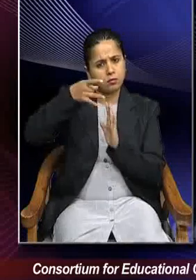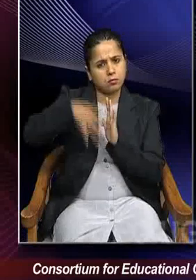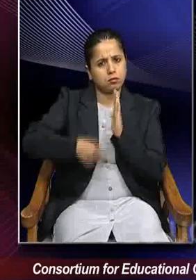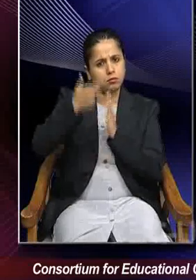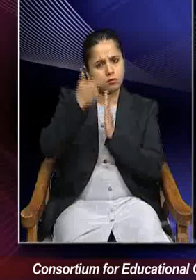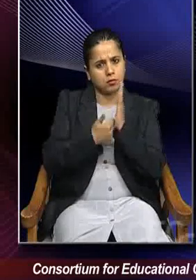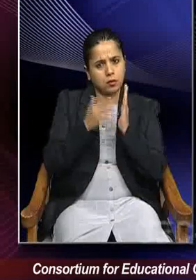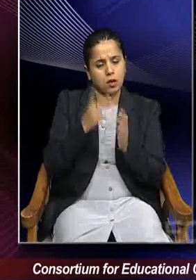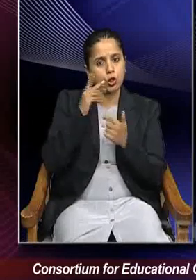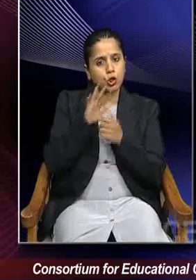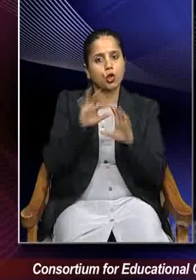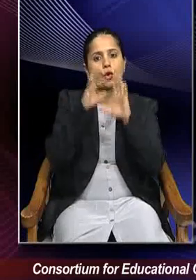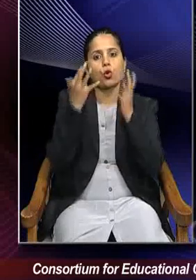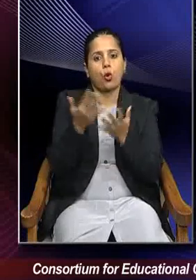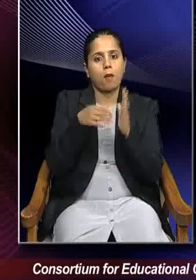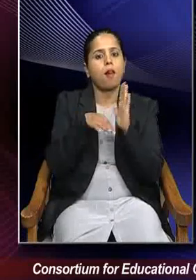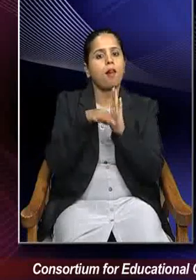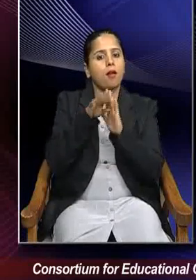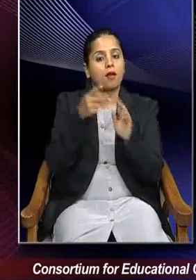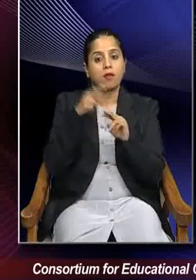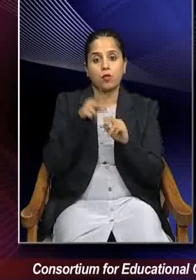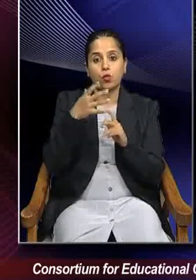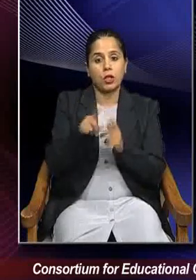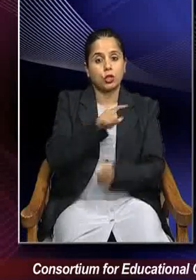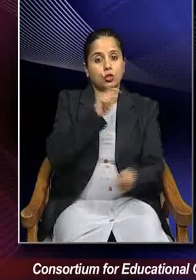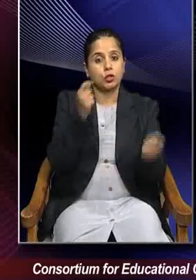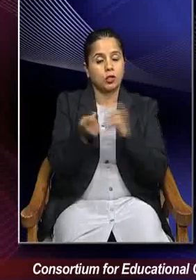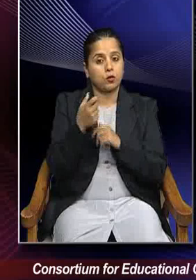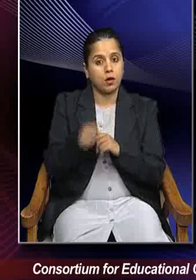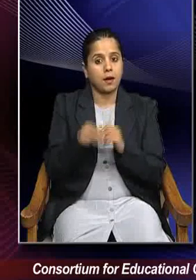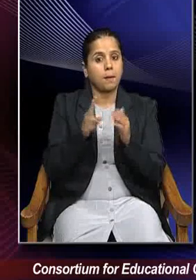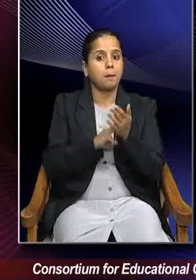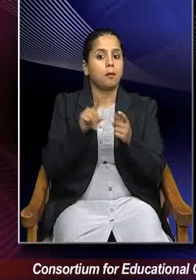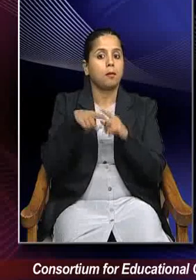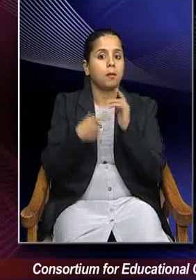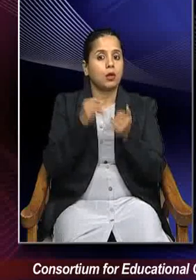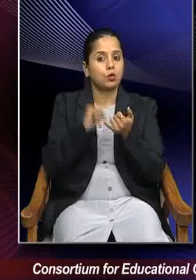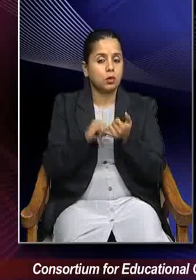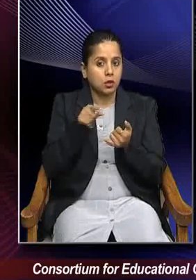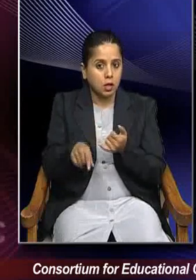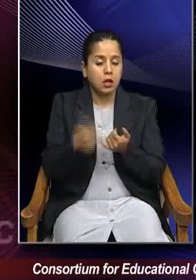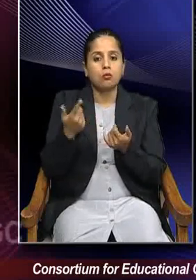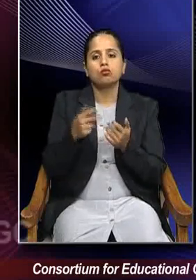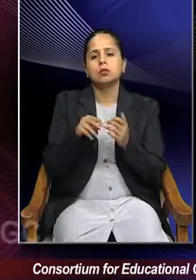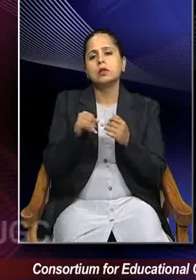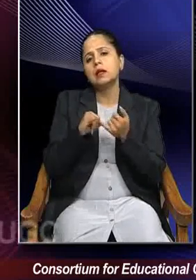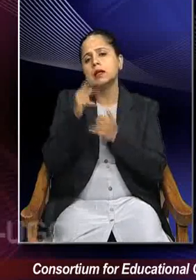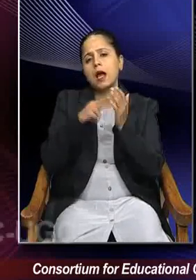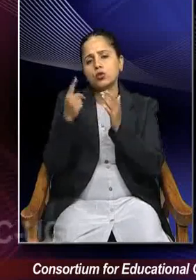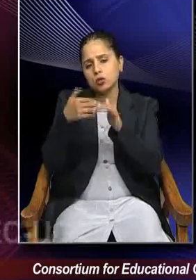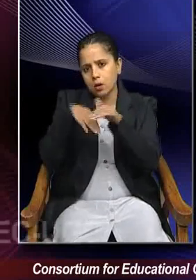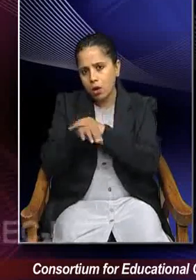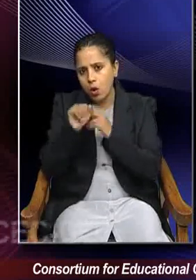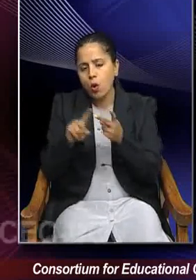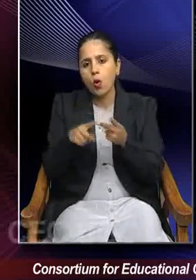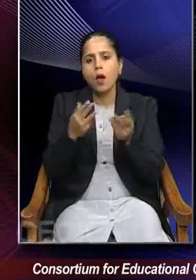of indicators at the global level. But if you have to convert these global level matrices at maybe subnational level, at the municipal